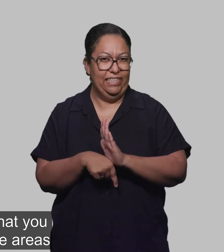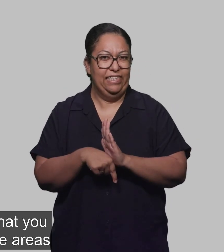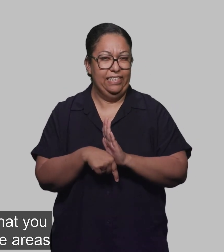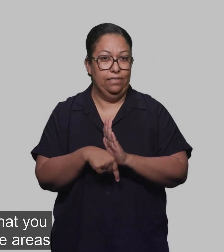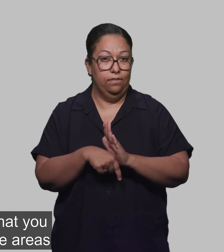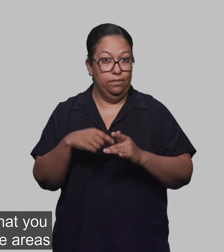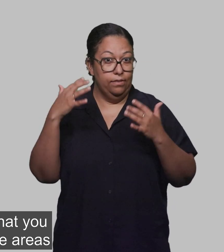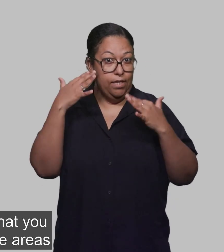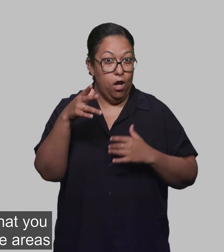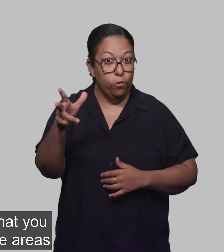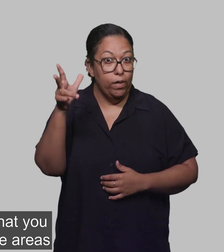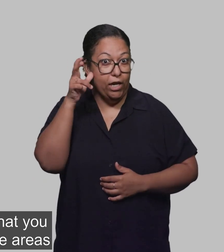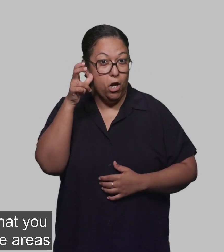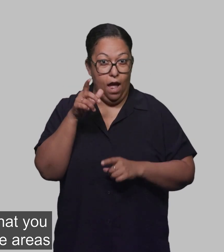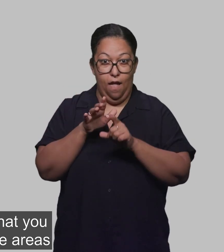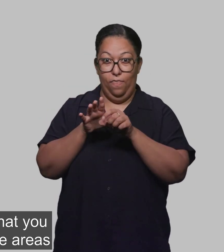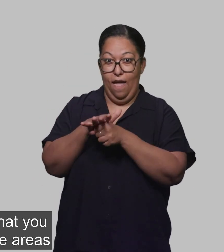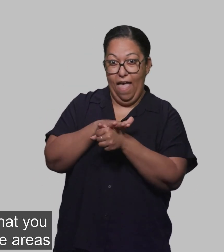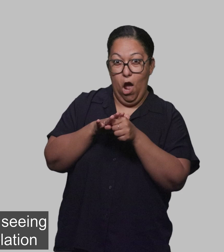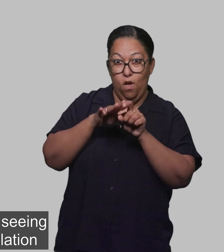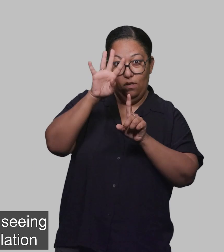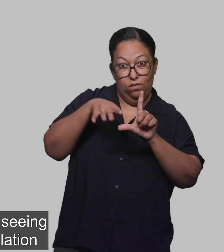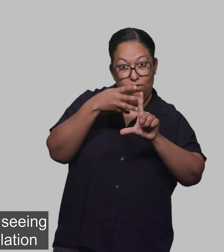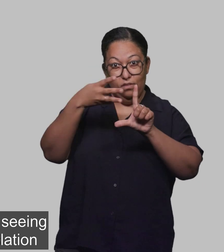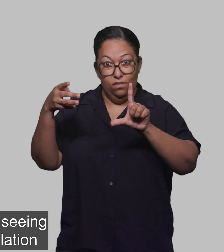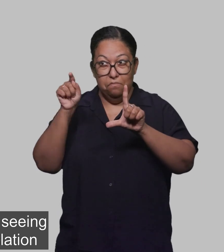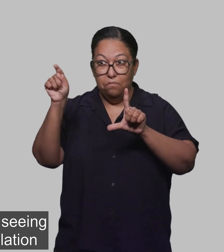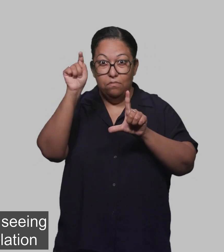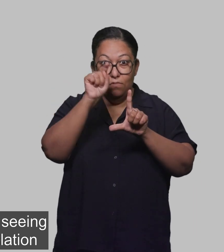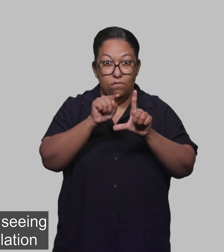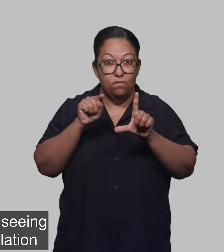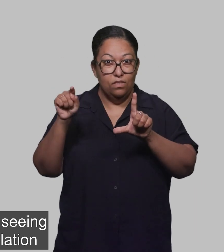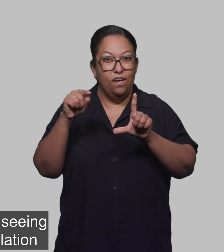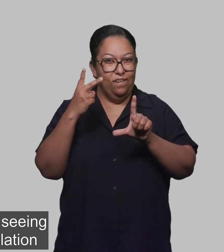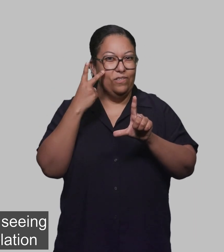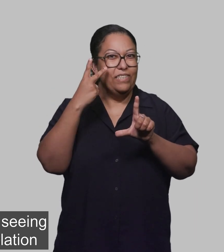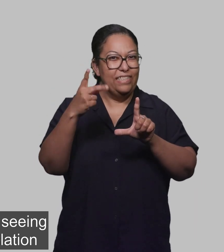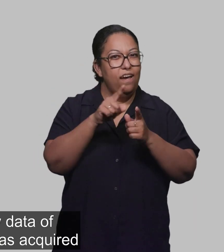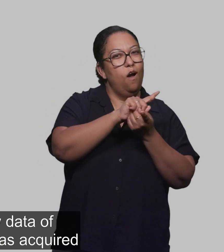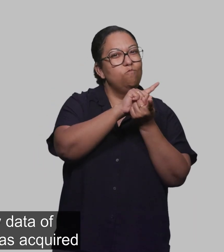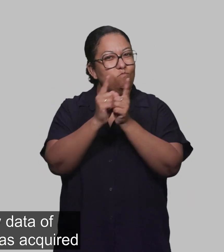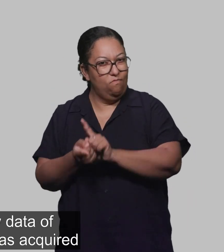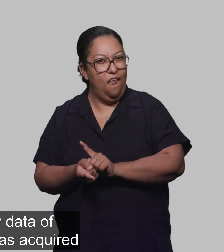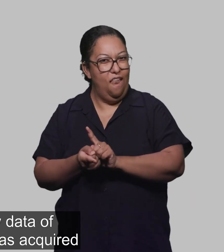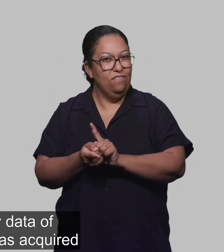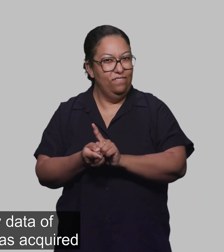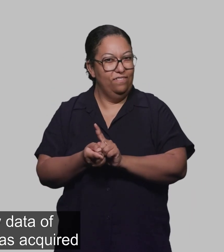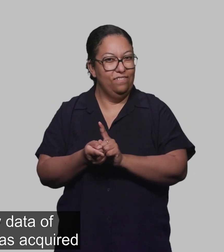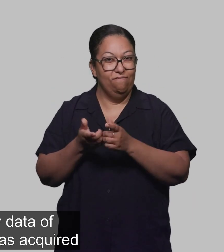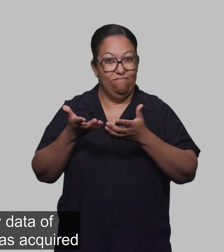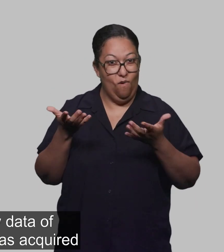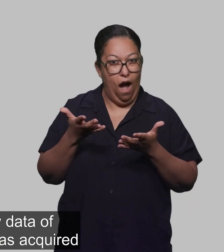you heard and the areas that you are seeing is the translation of that